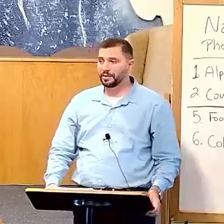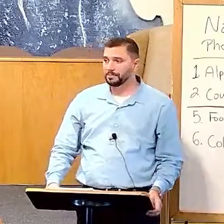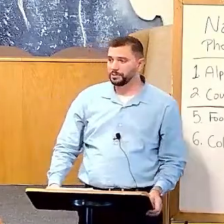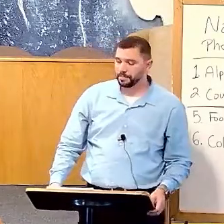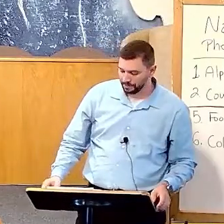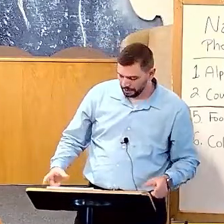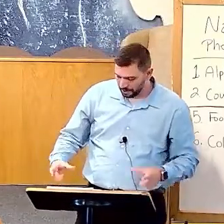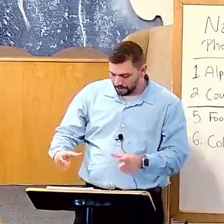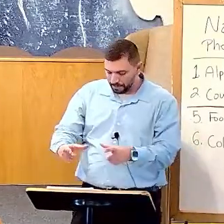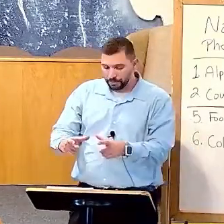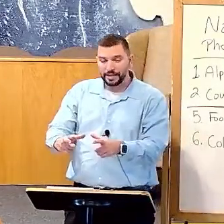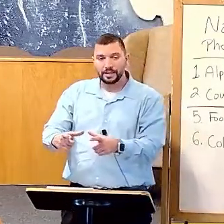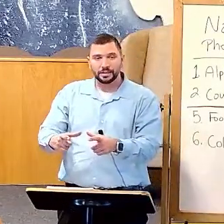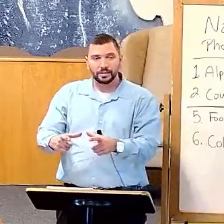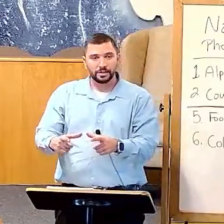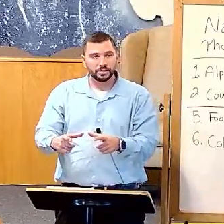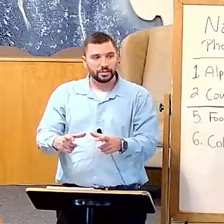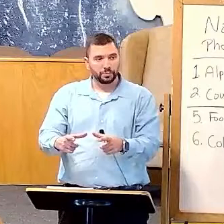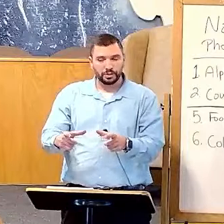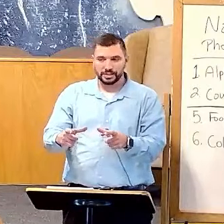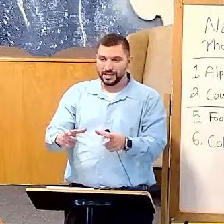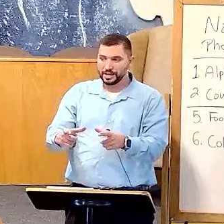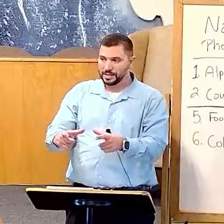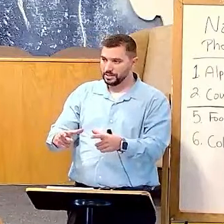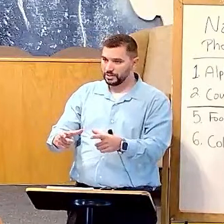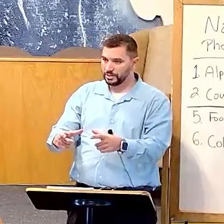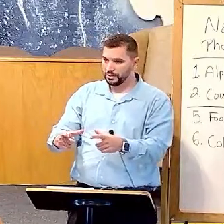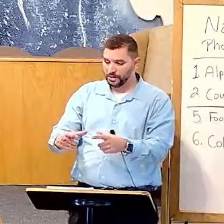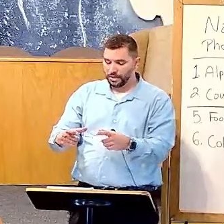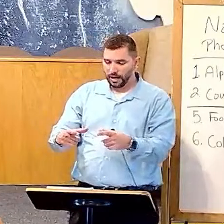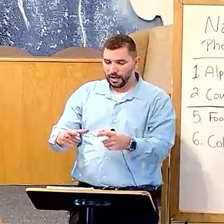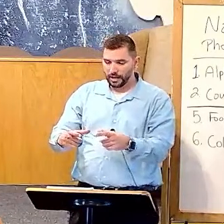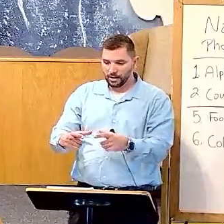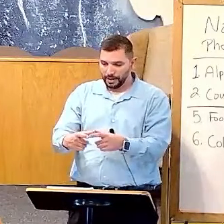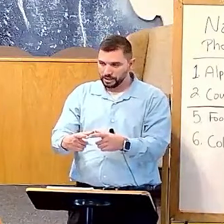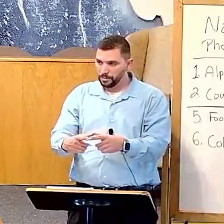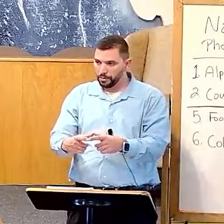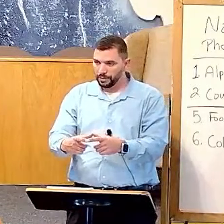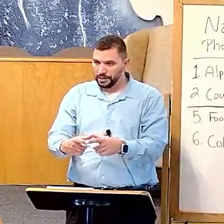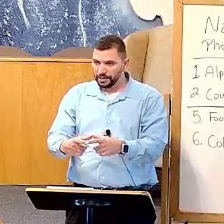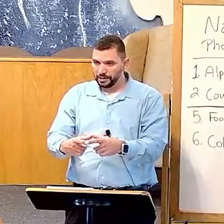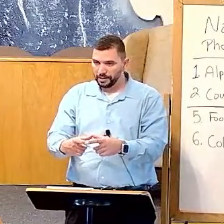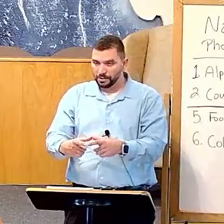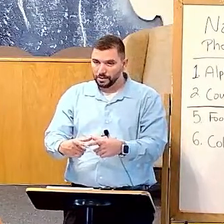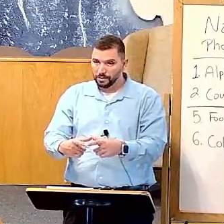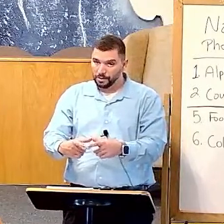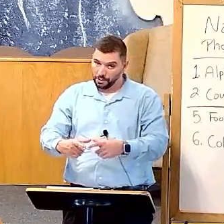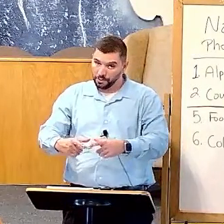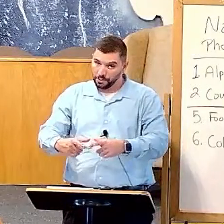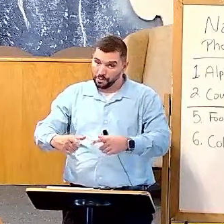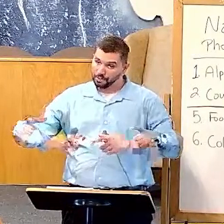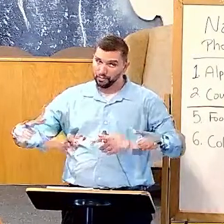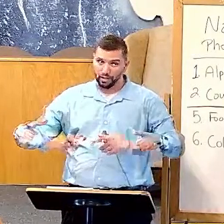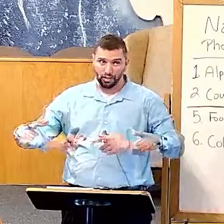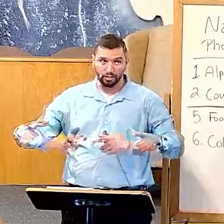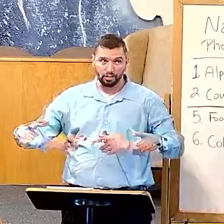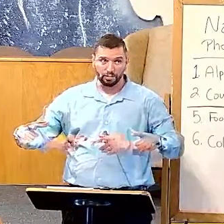in. Plate is like this. And you make a small plate, or you want a big plate.